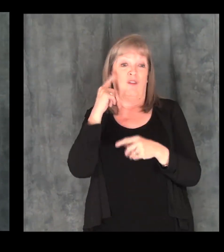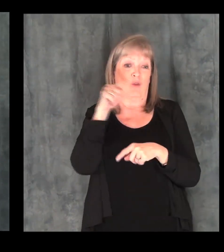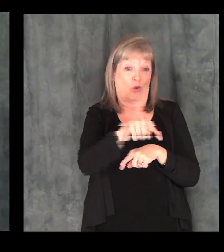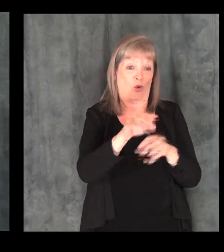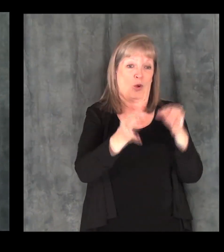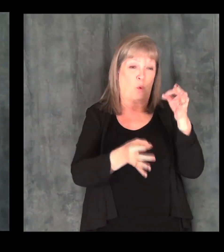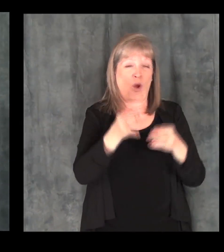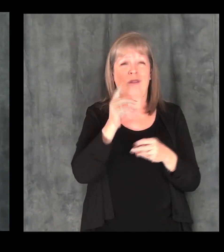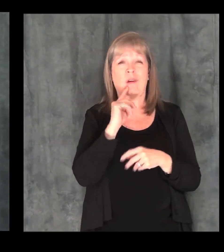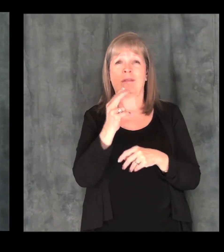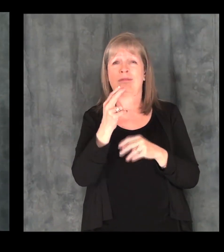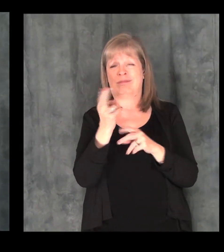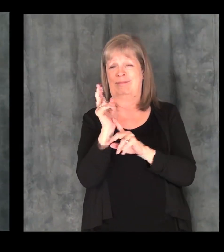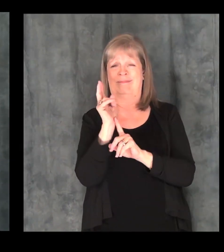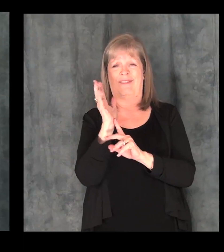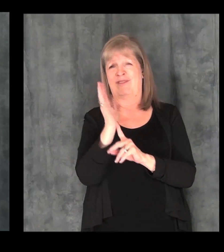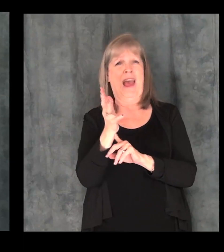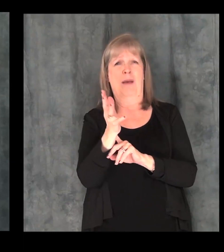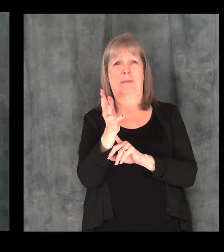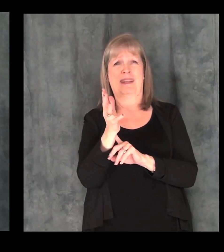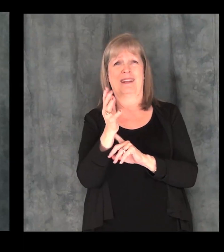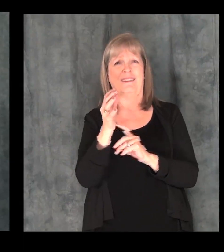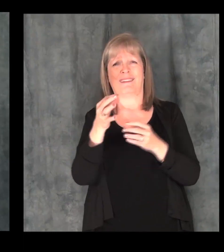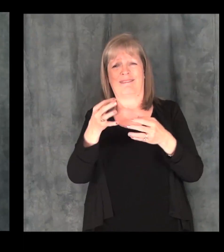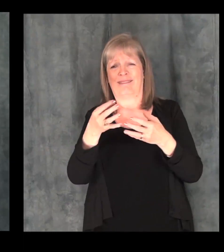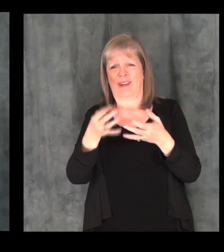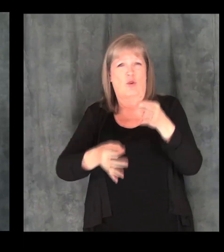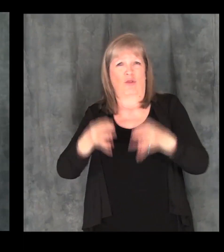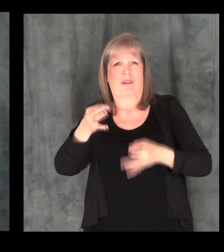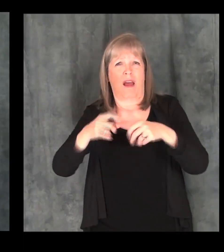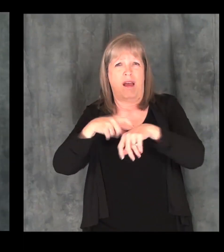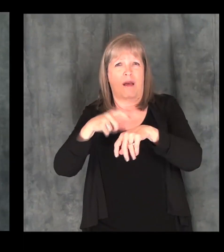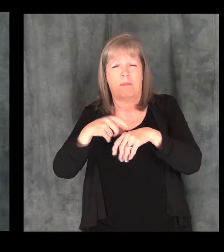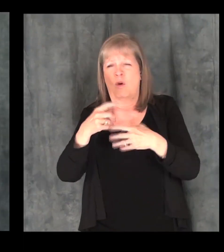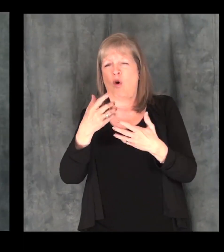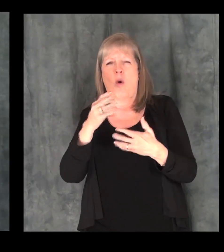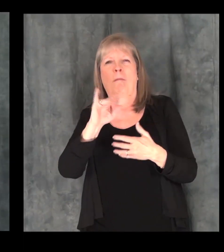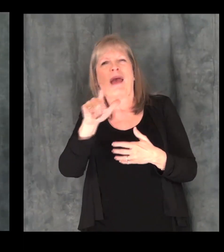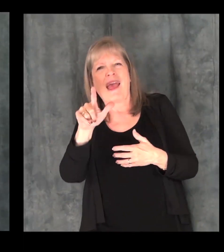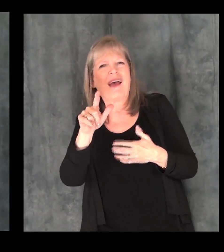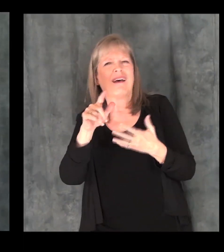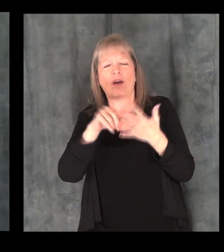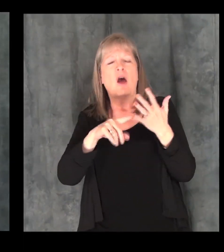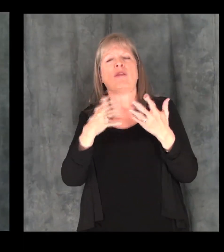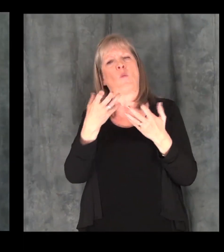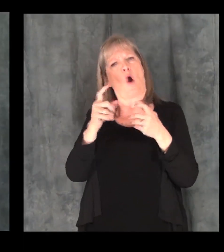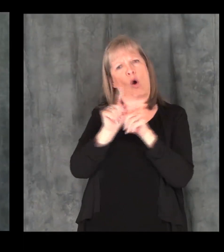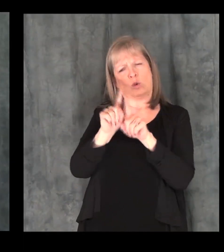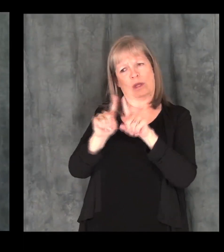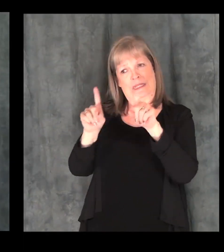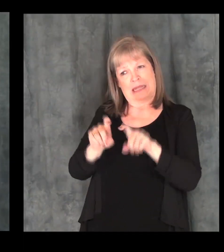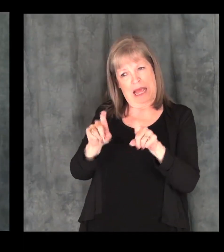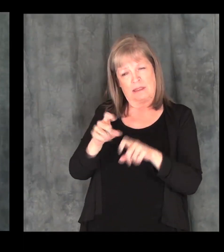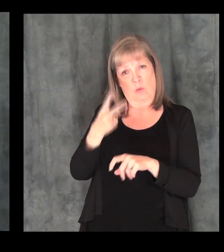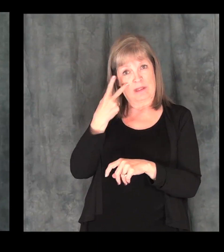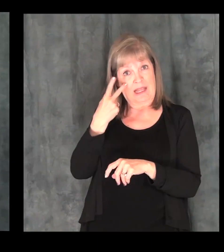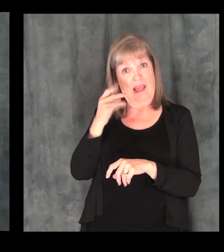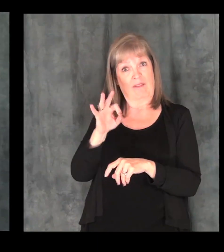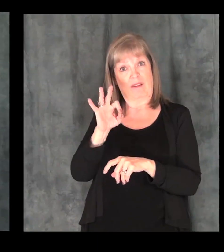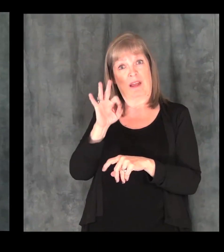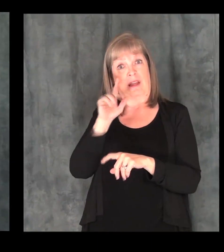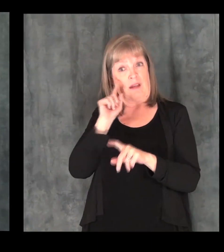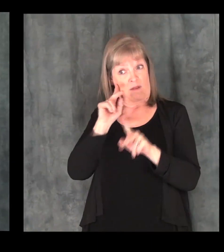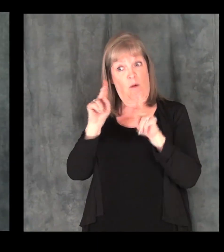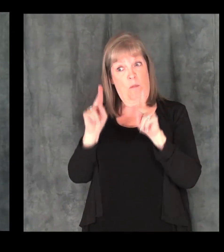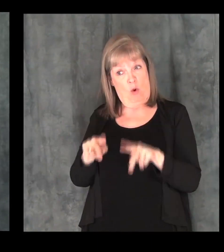or a bail condition hearing or something. So they also wanted to test whether the deaf person could stay in the